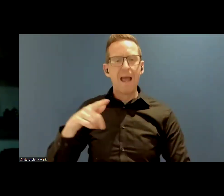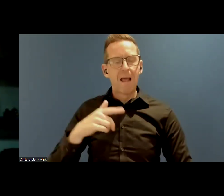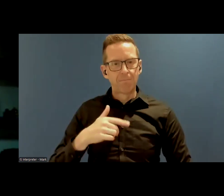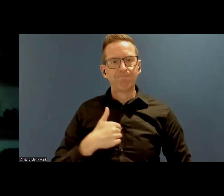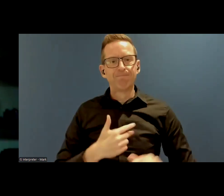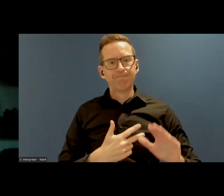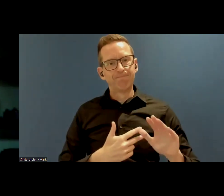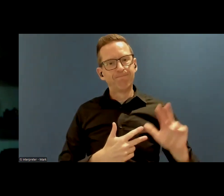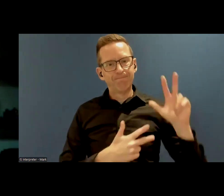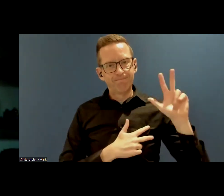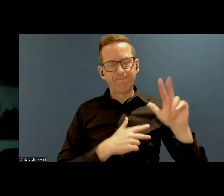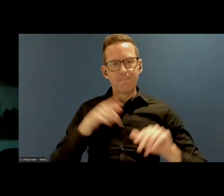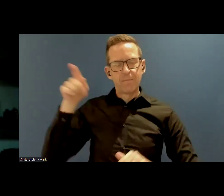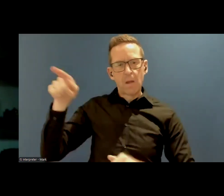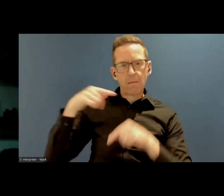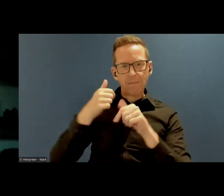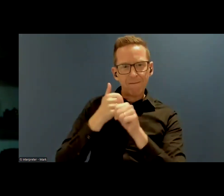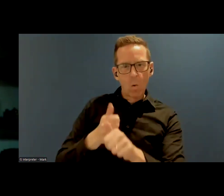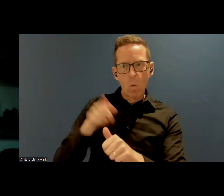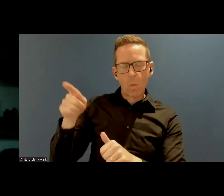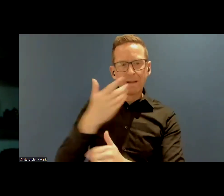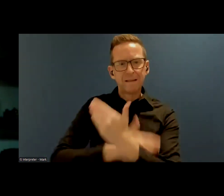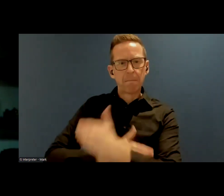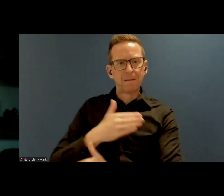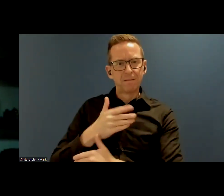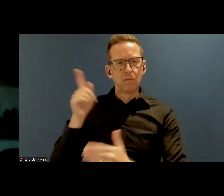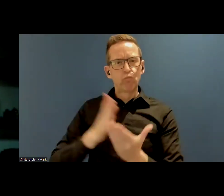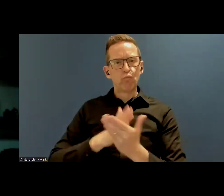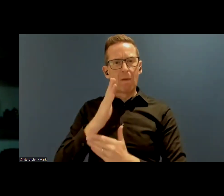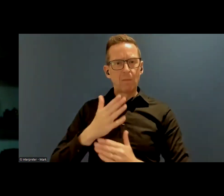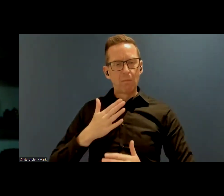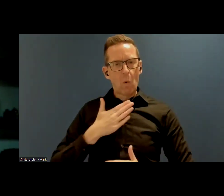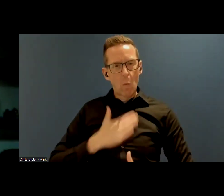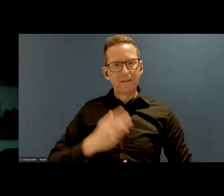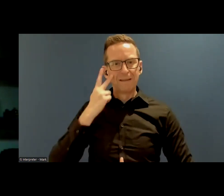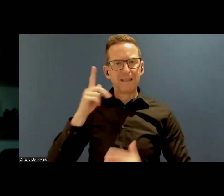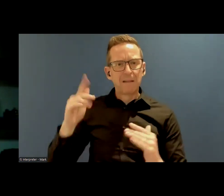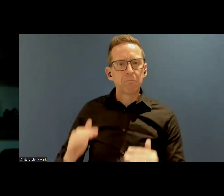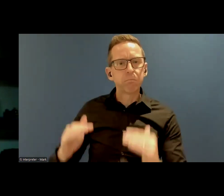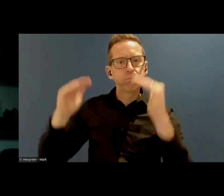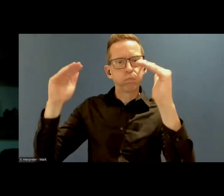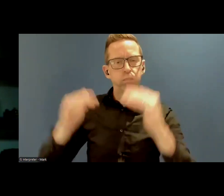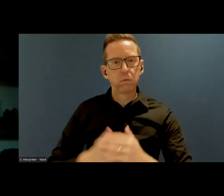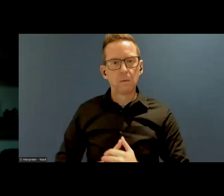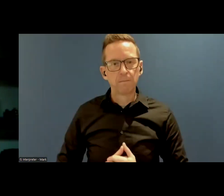movement, and not forget that governments are the first